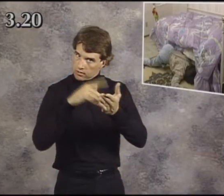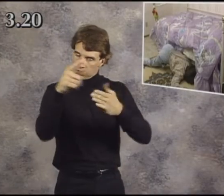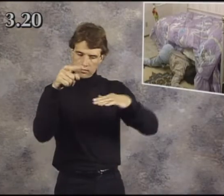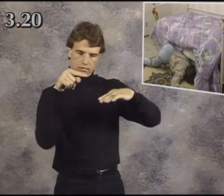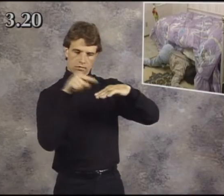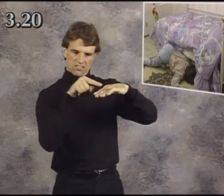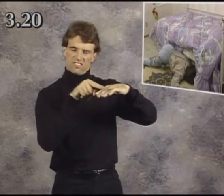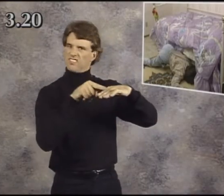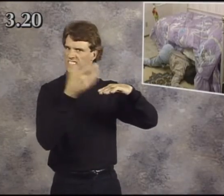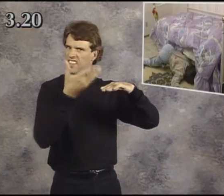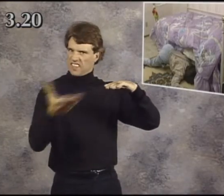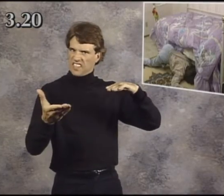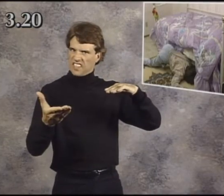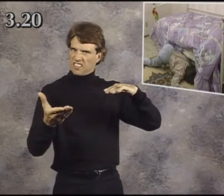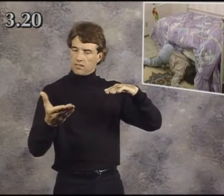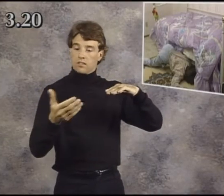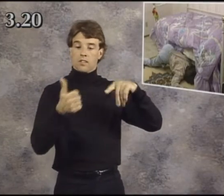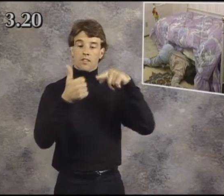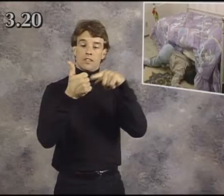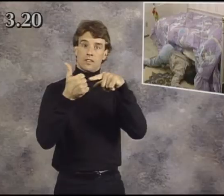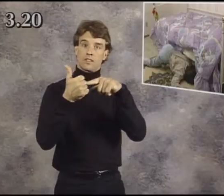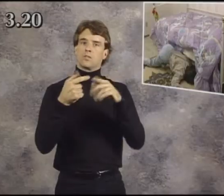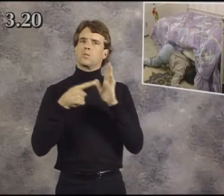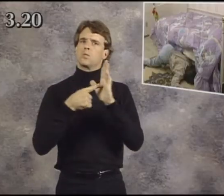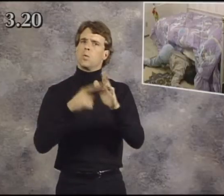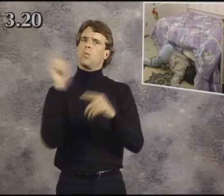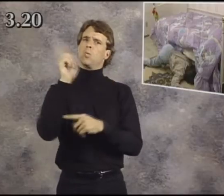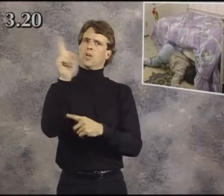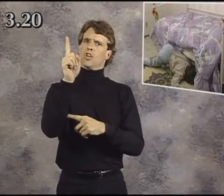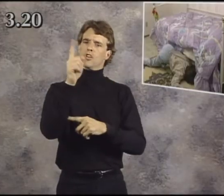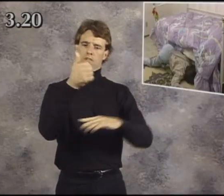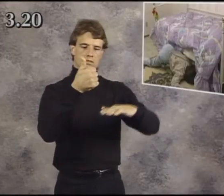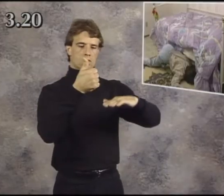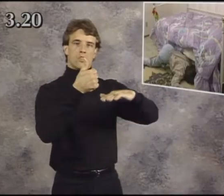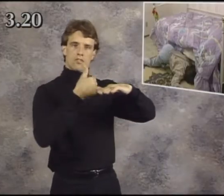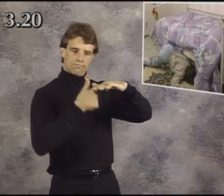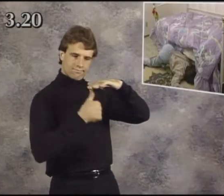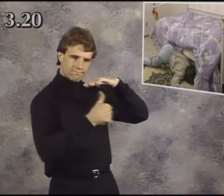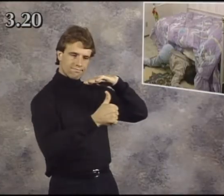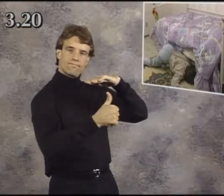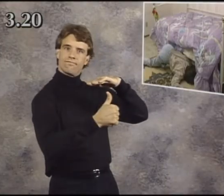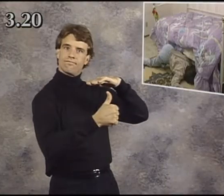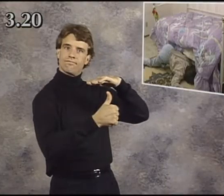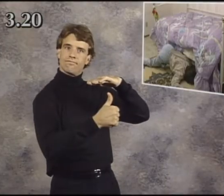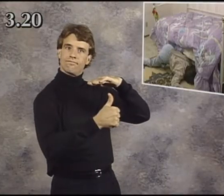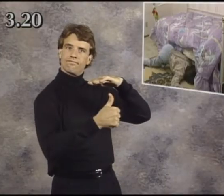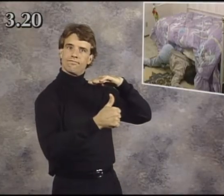Again, my left hand is one thing. The right hand shows the location of another thing. Under.